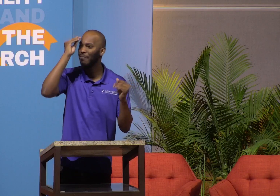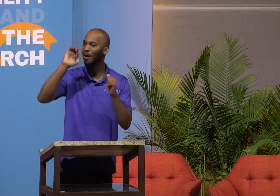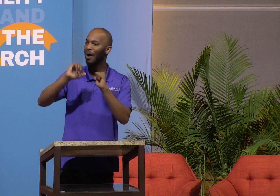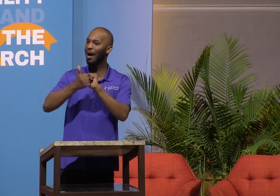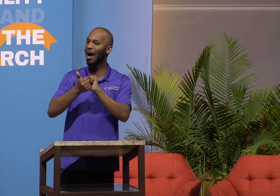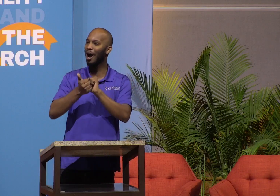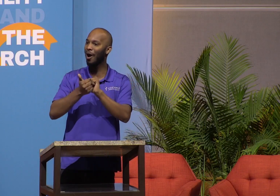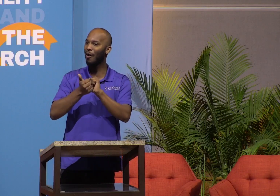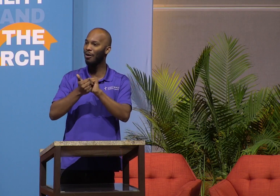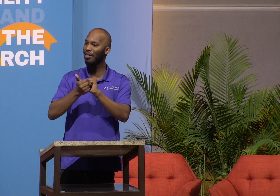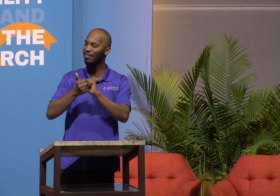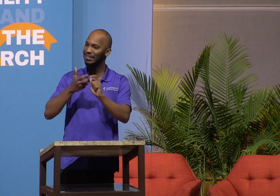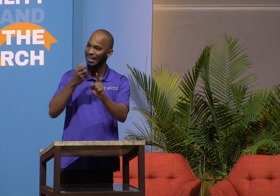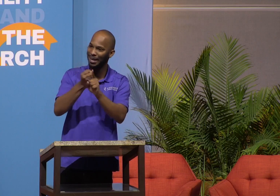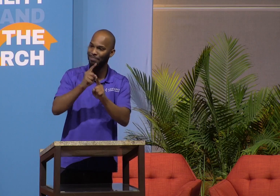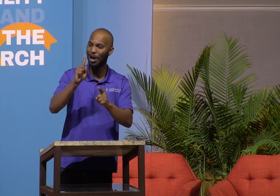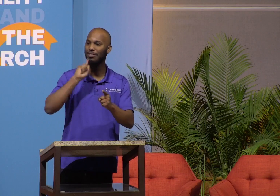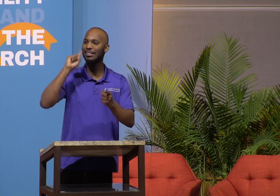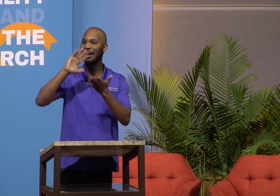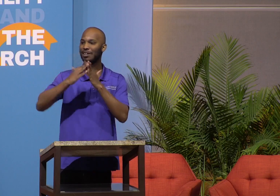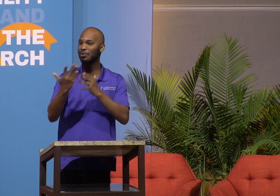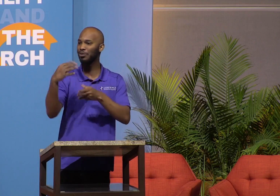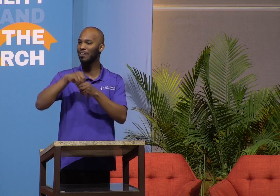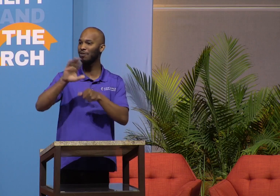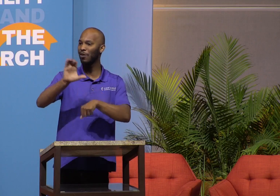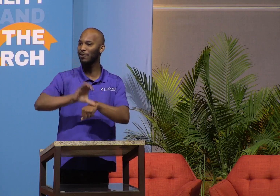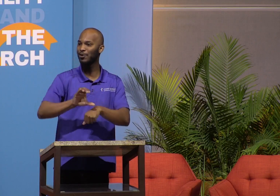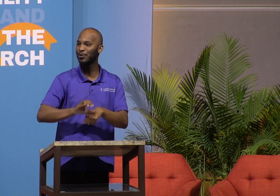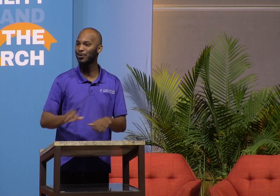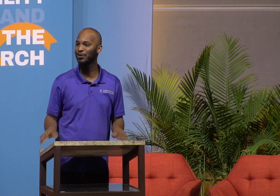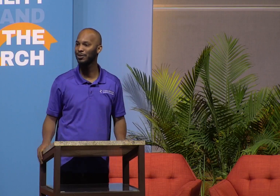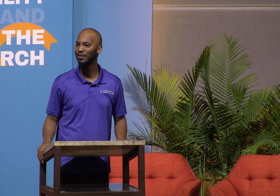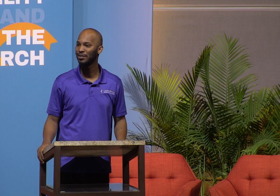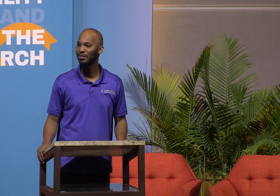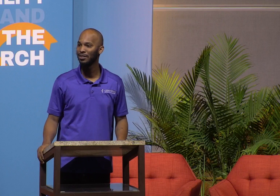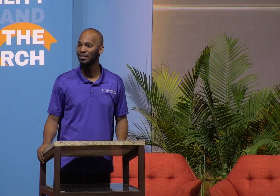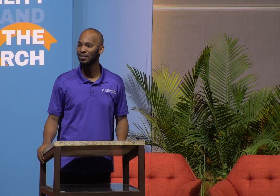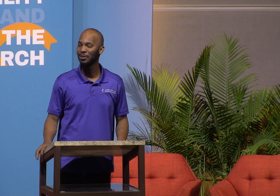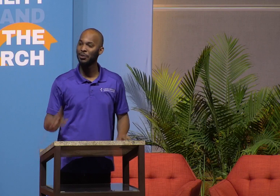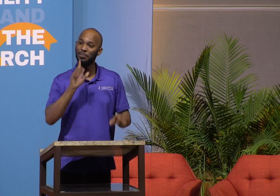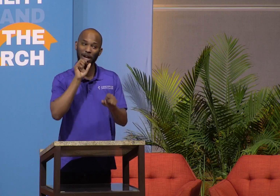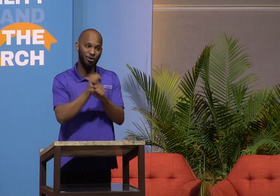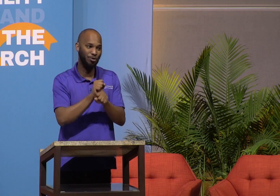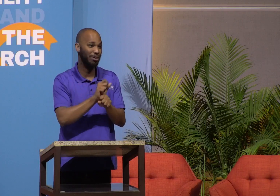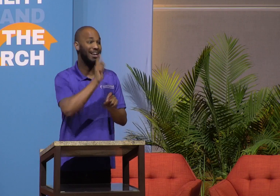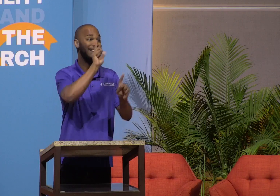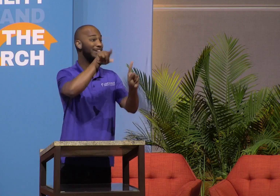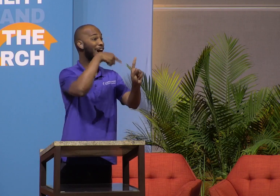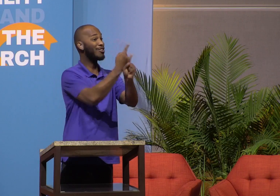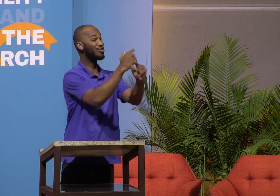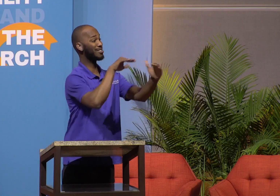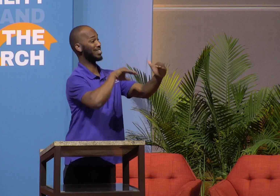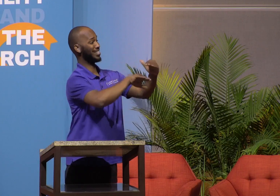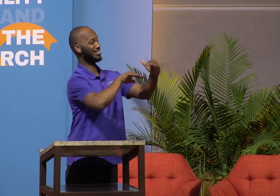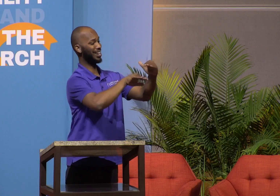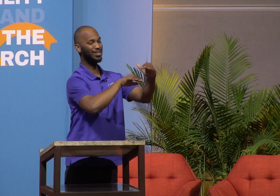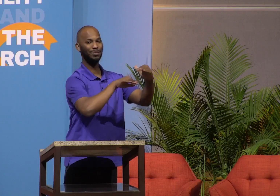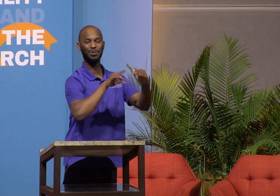We need to create some deaf-friendly events that's going to truly impact the deaf community as well. It's